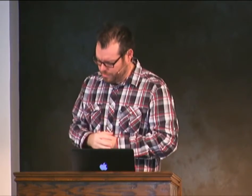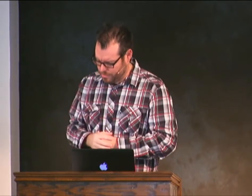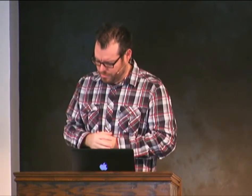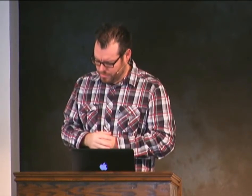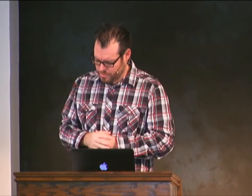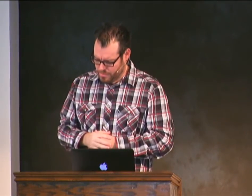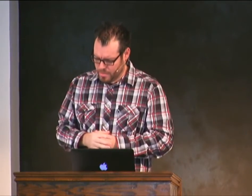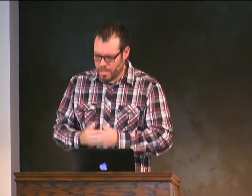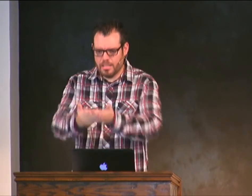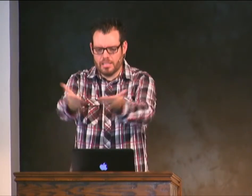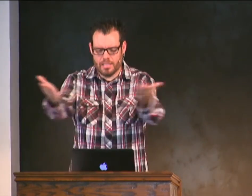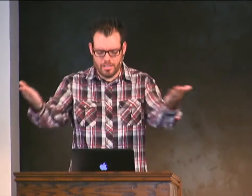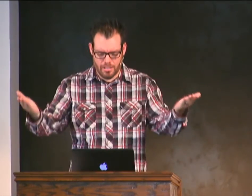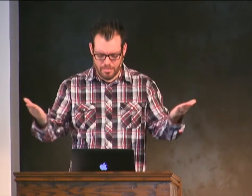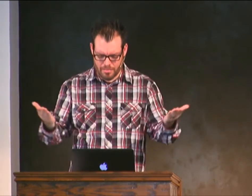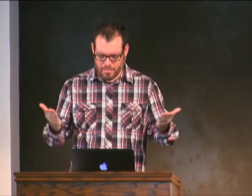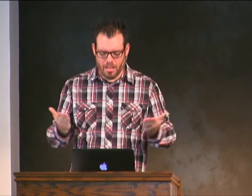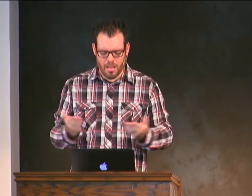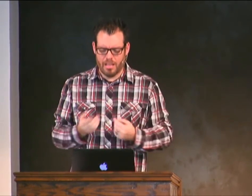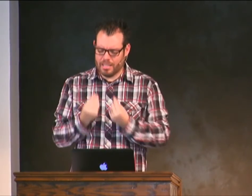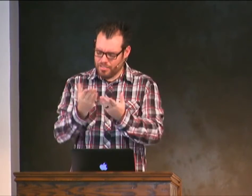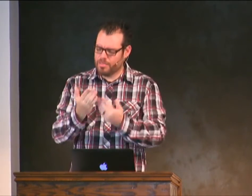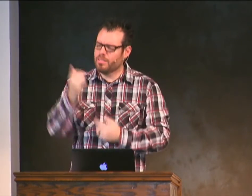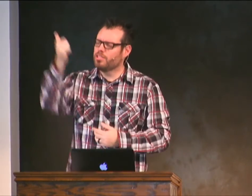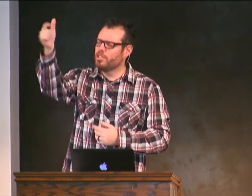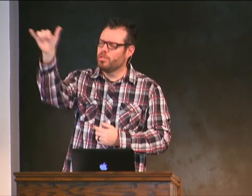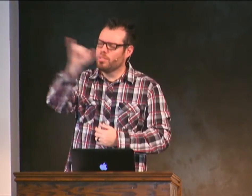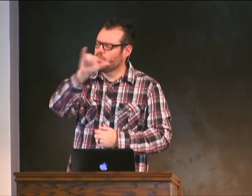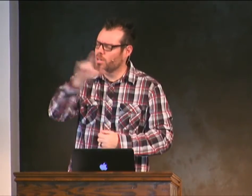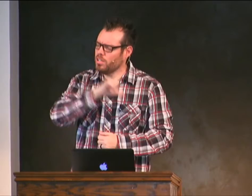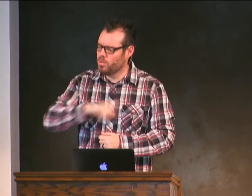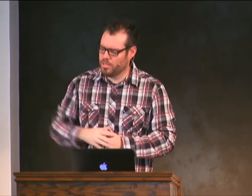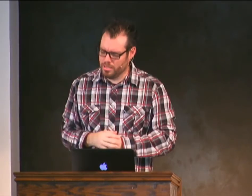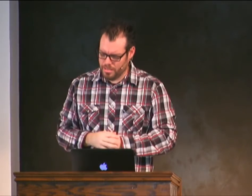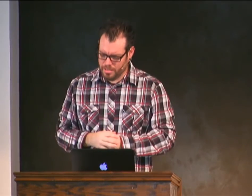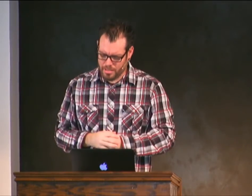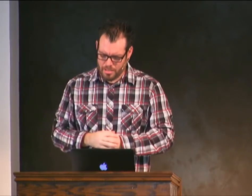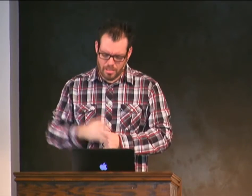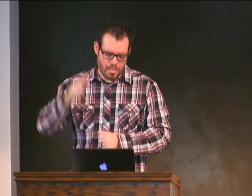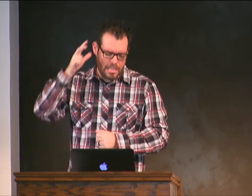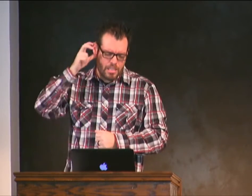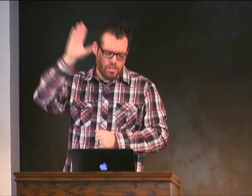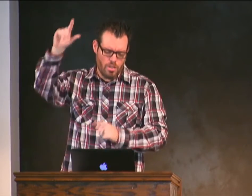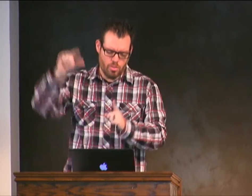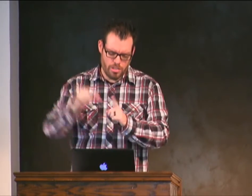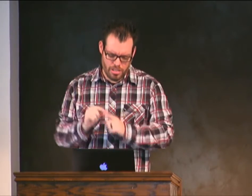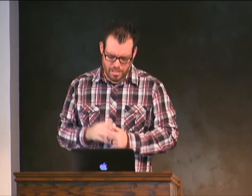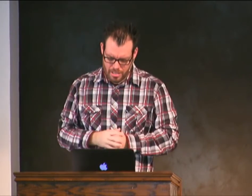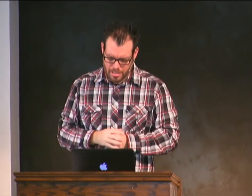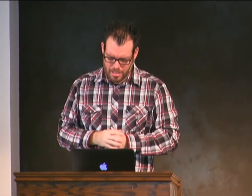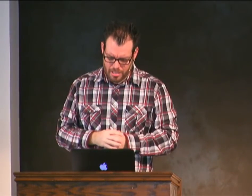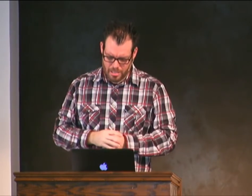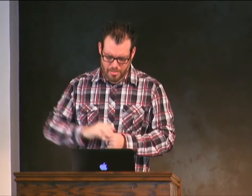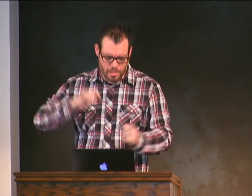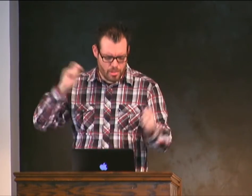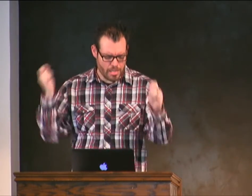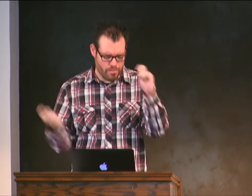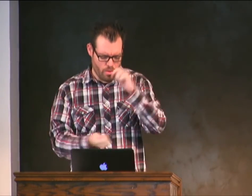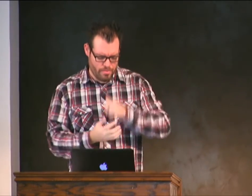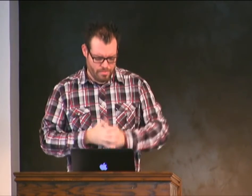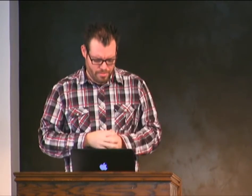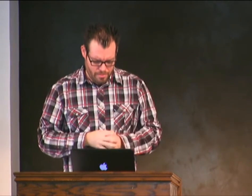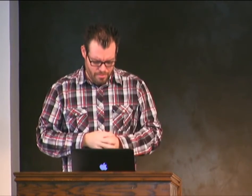Lord. And these here give themselves to you as well, Lord, so they can hear your words, to